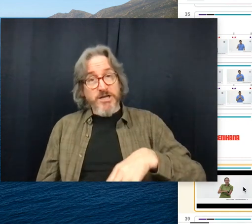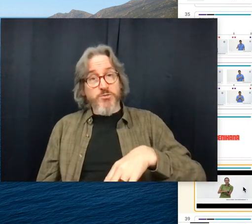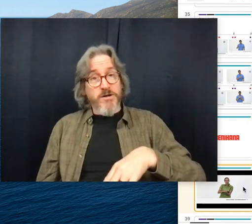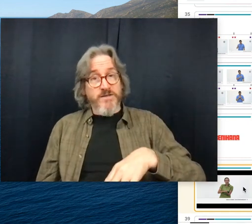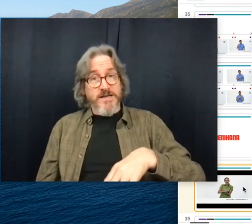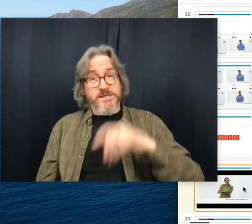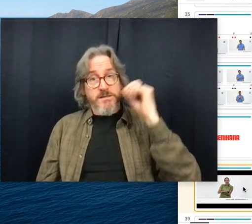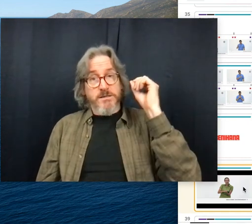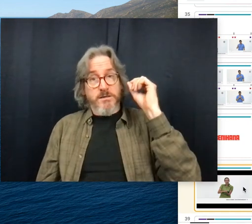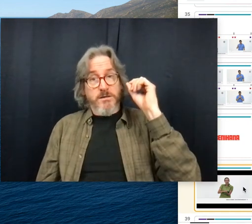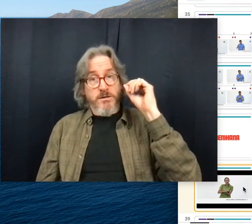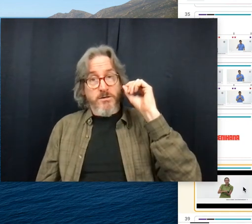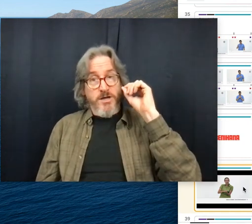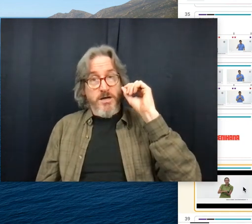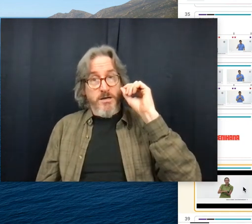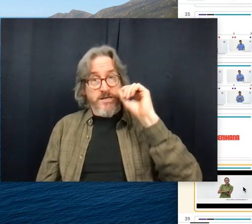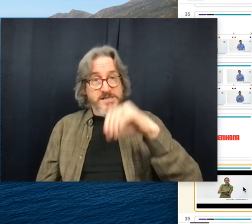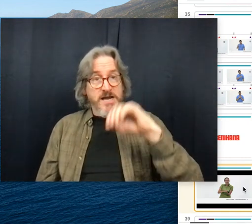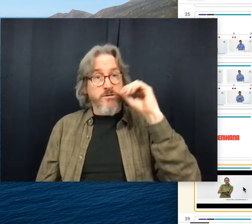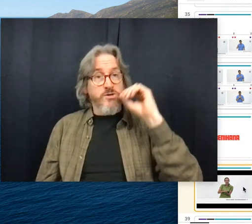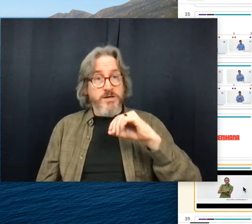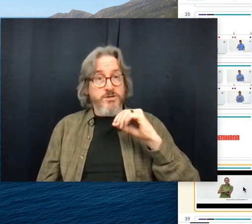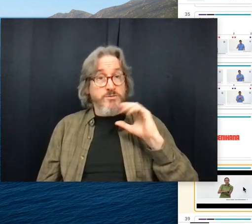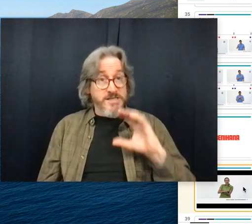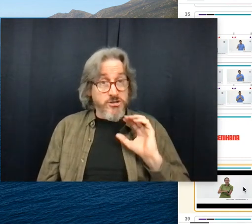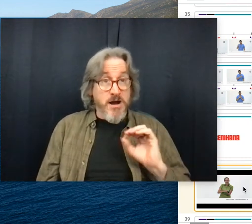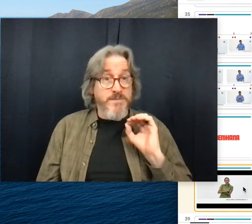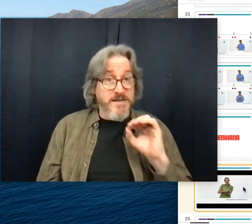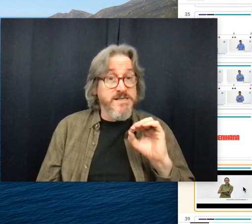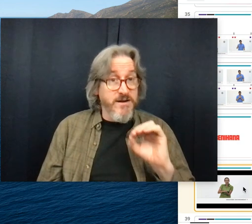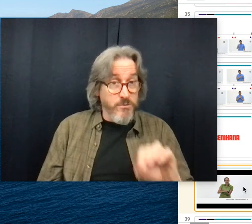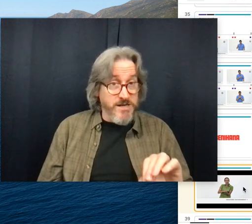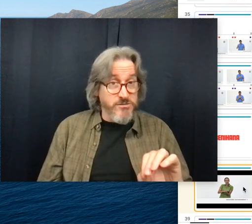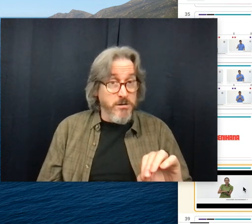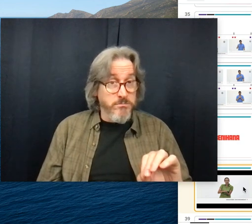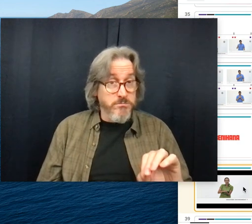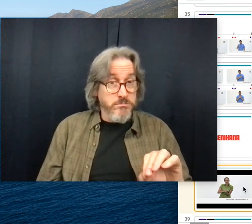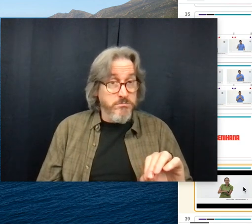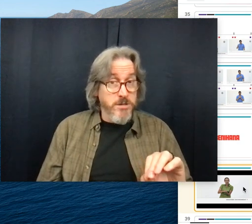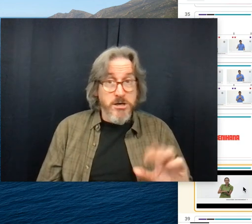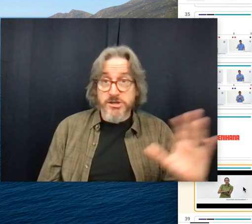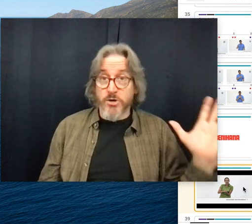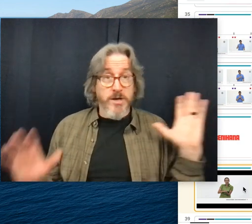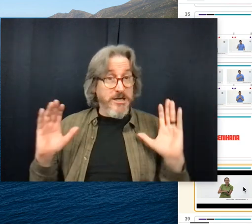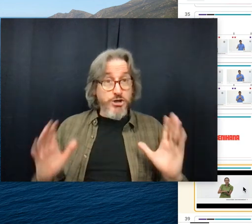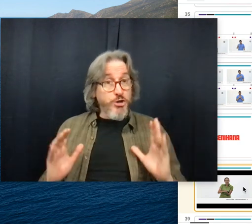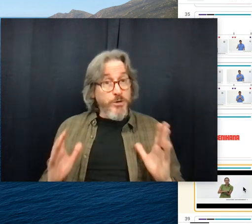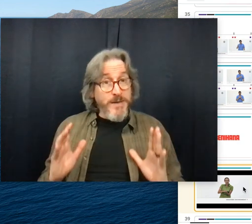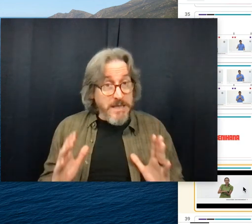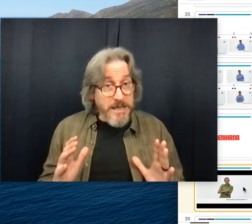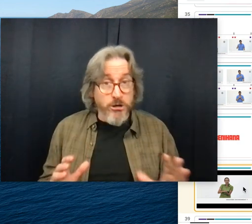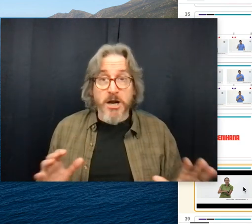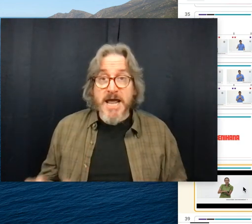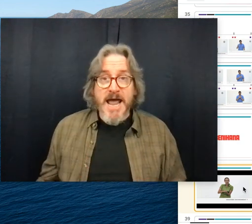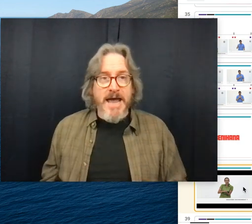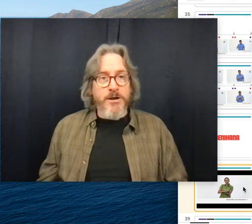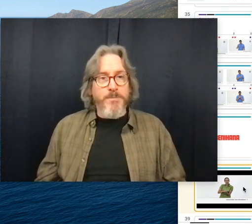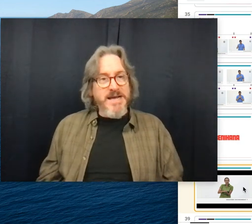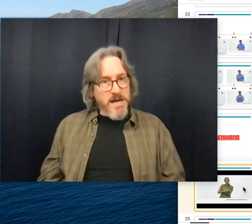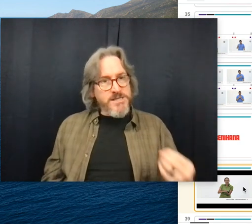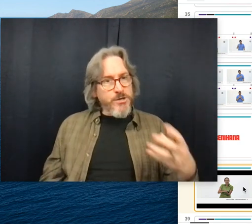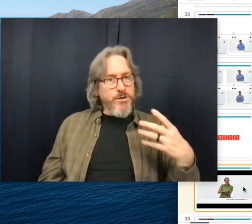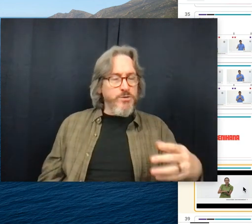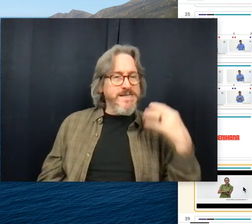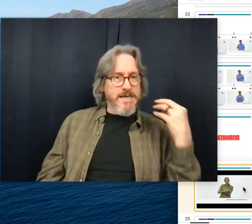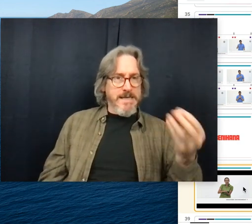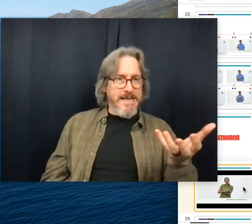for each one of these, the signer is going to describe the inside of the restaurant. So it should be clear. And